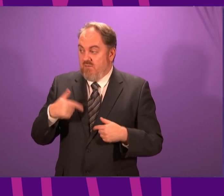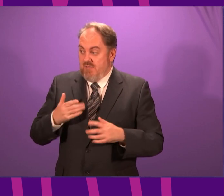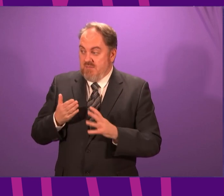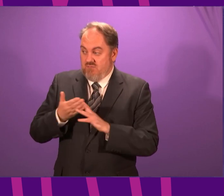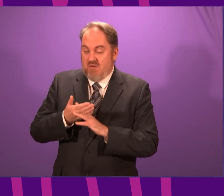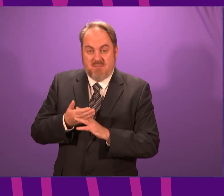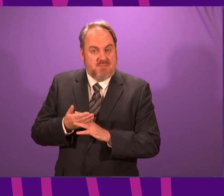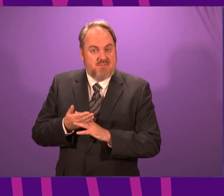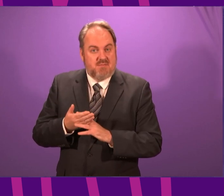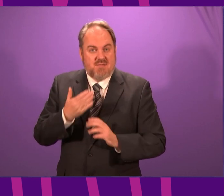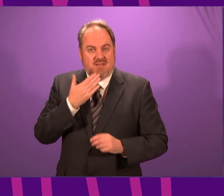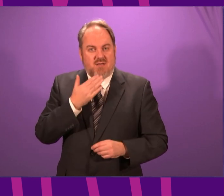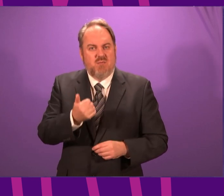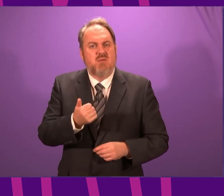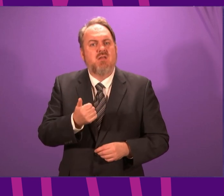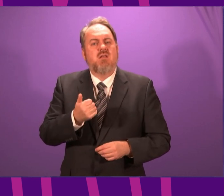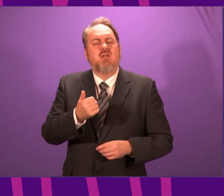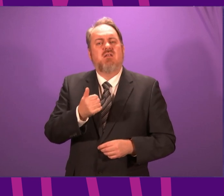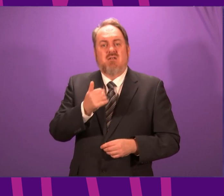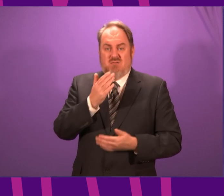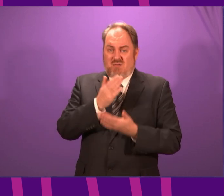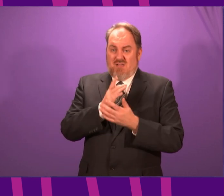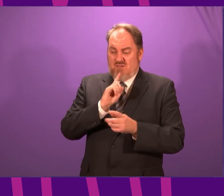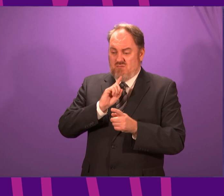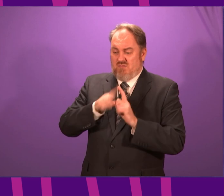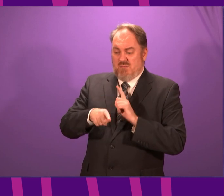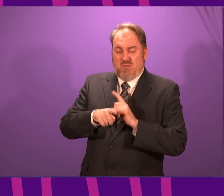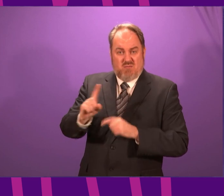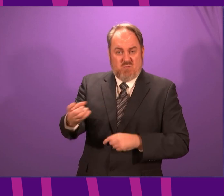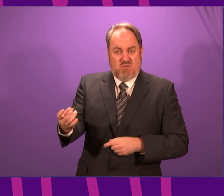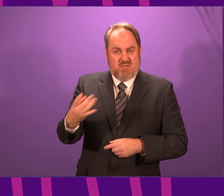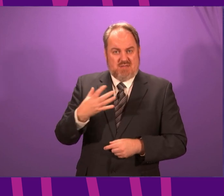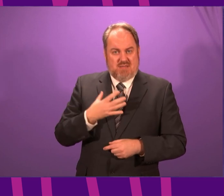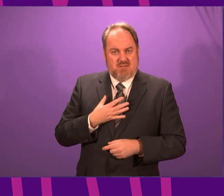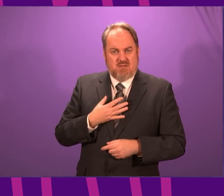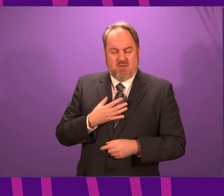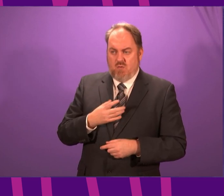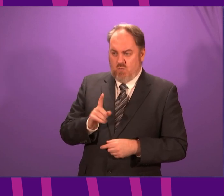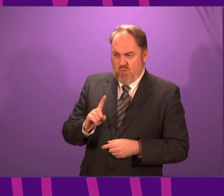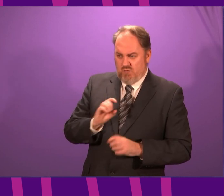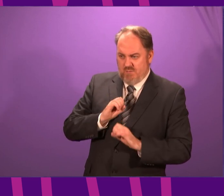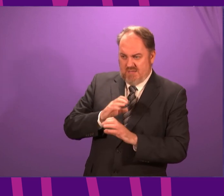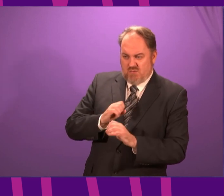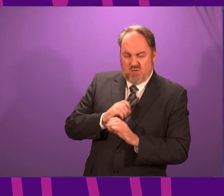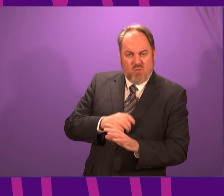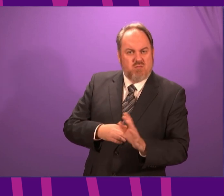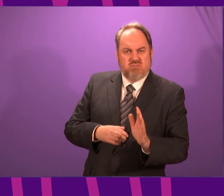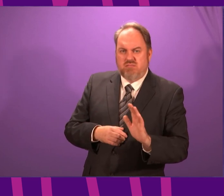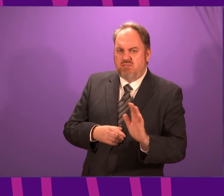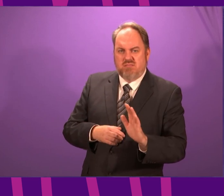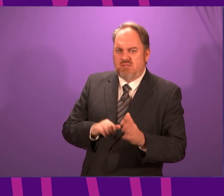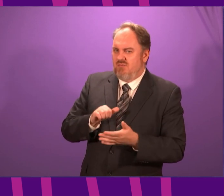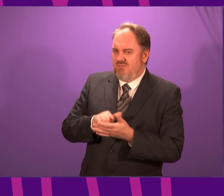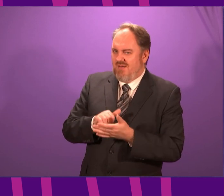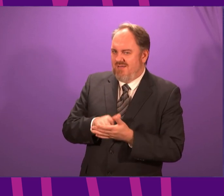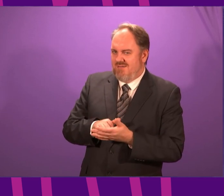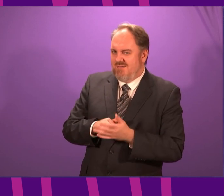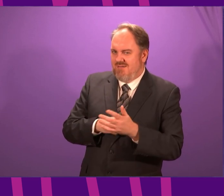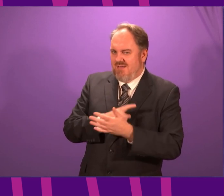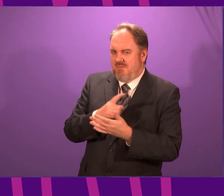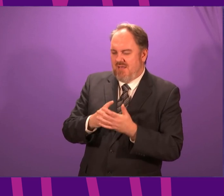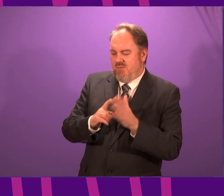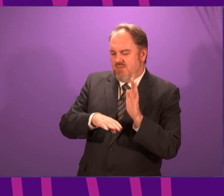for taking the intervention. Can I say to her that whatever has been conveyed to her is not the position. We have been very clear, subject